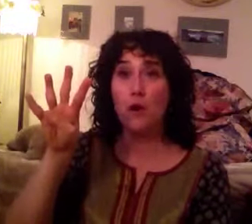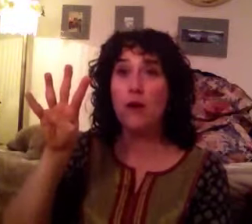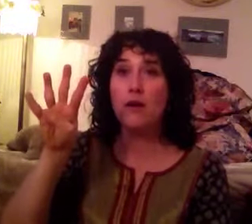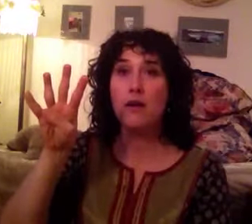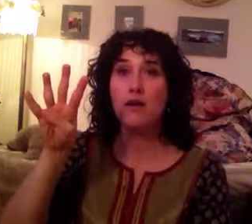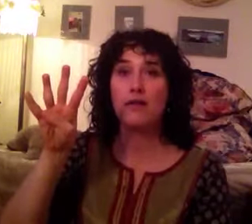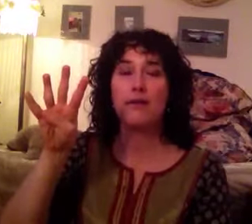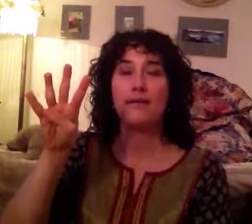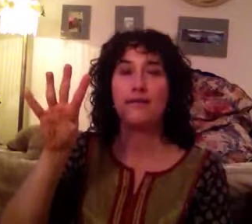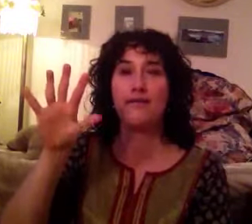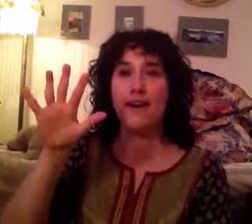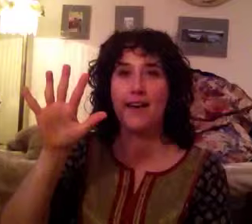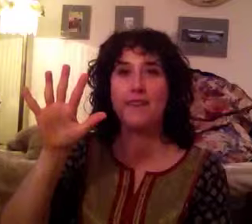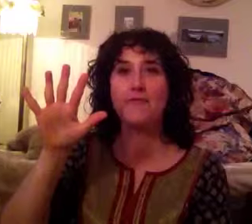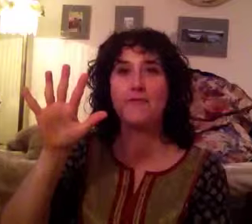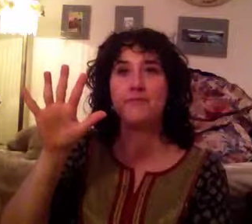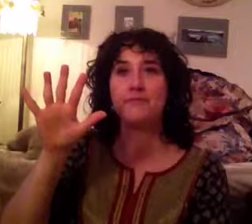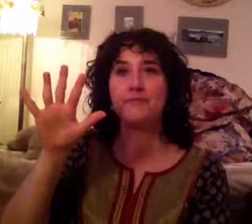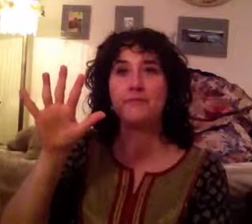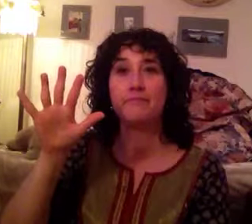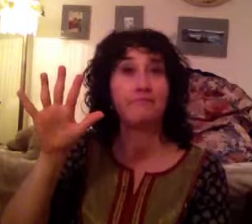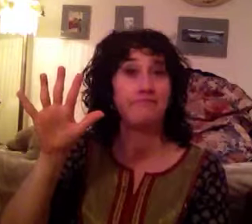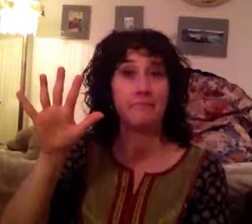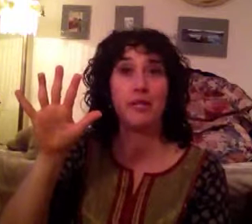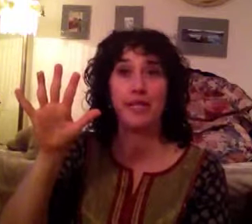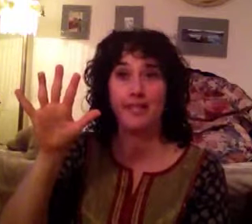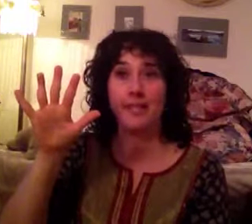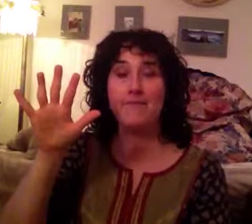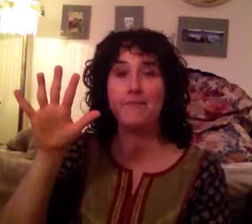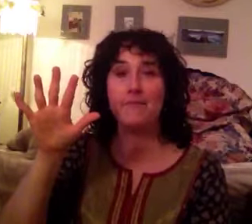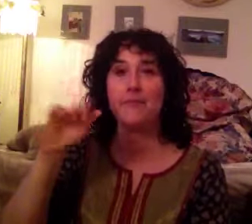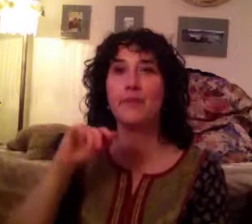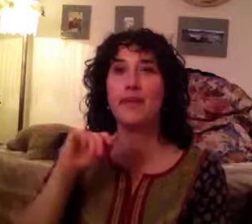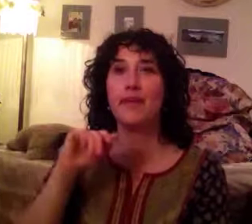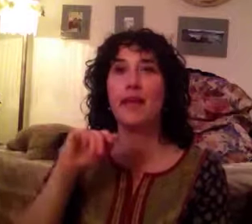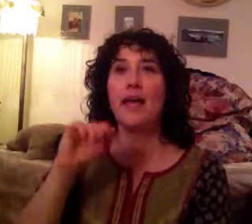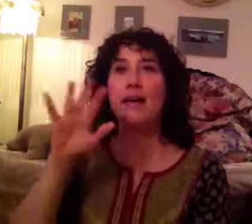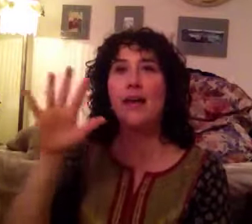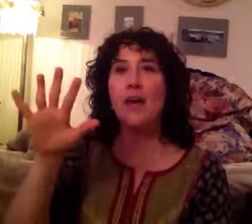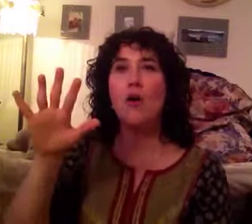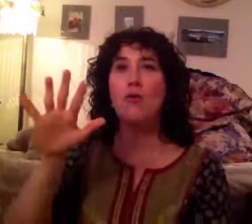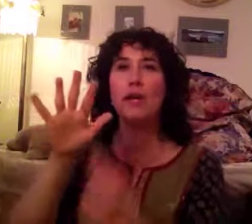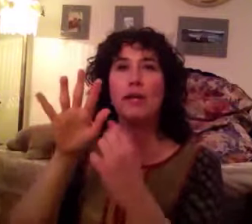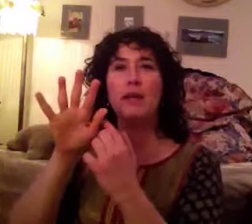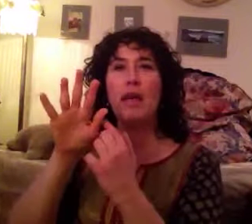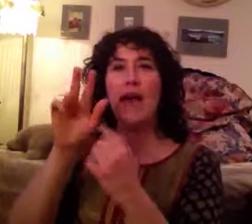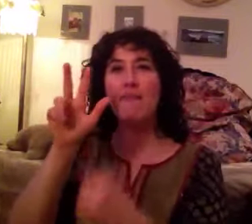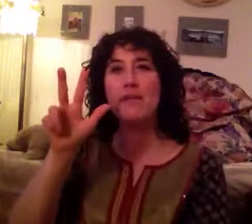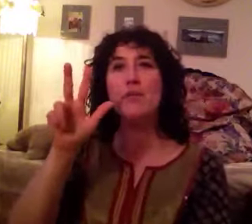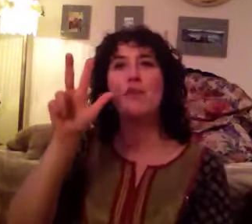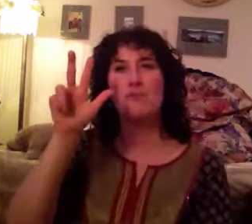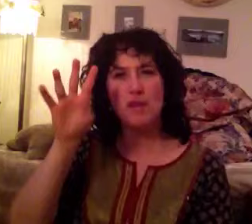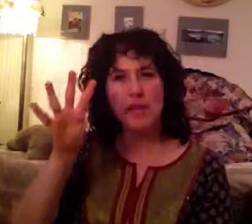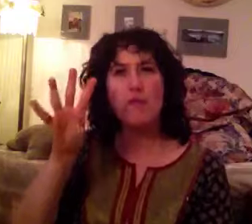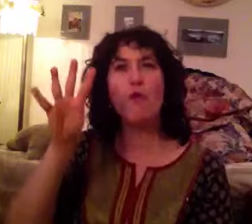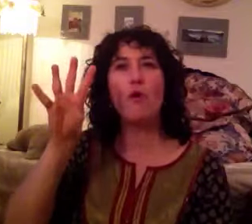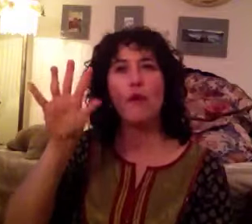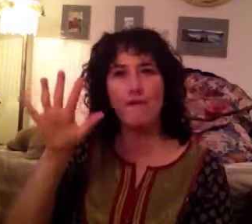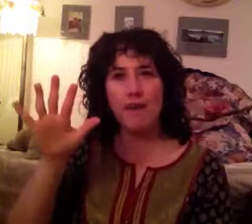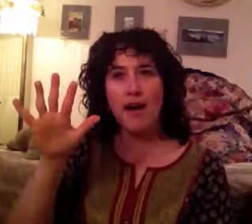4, 5, pretty easy. Now we have been doing 3, 4,